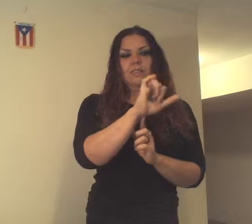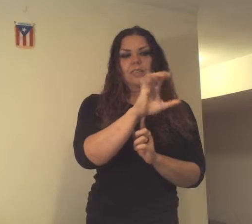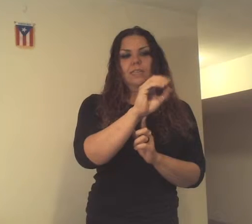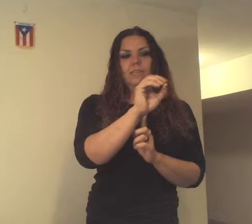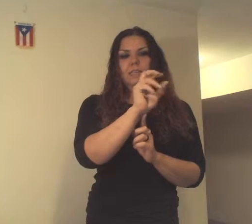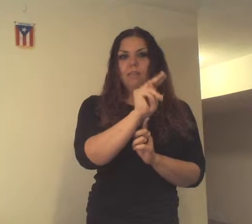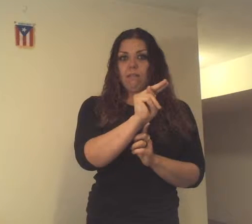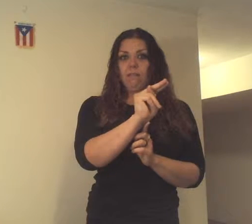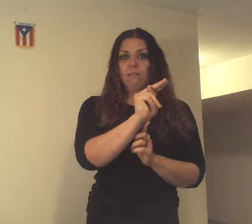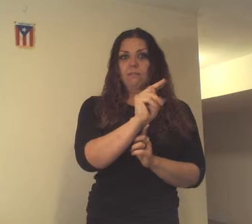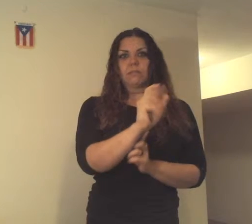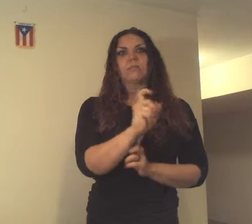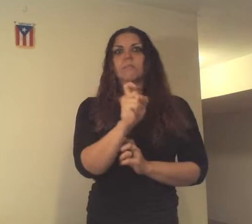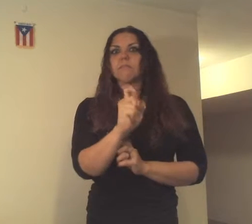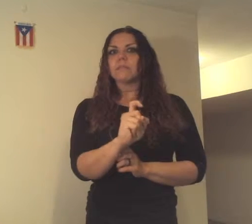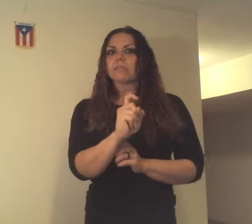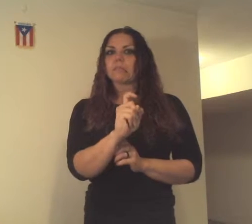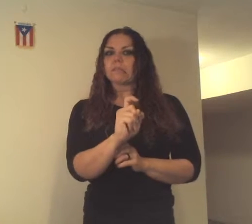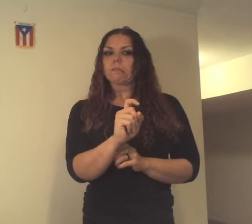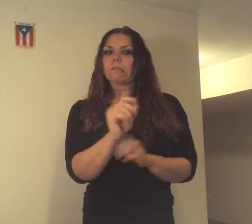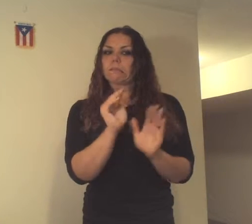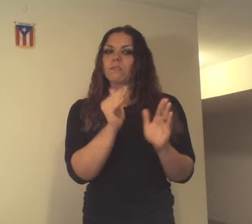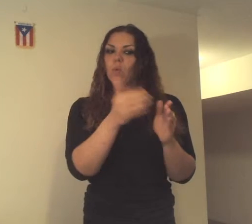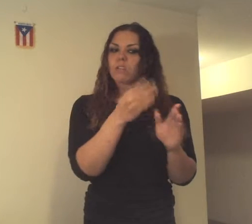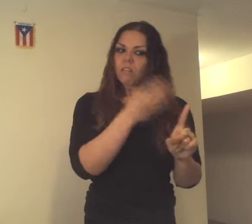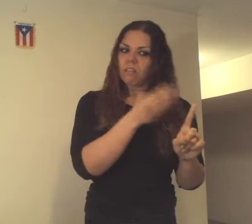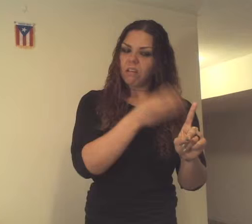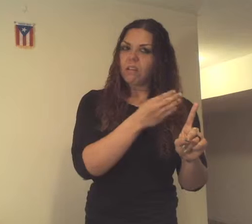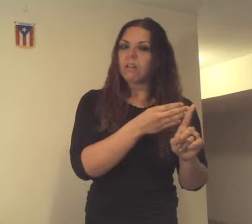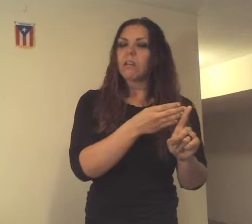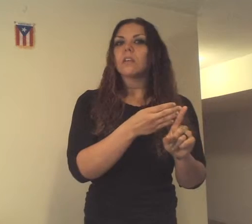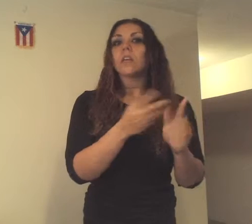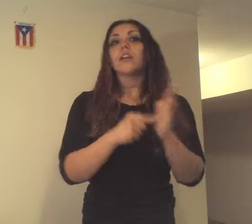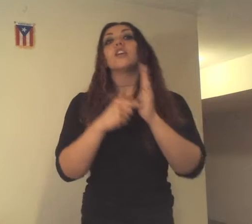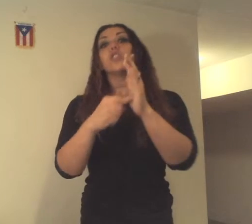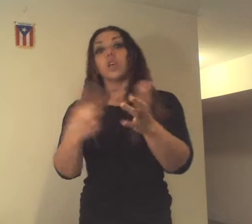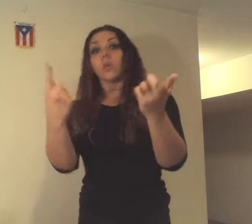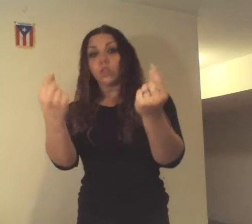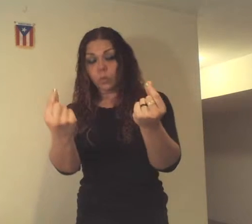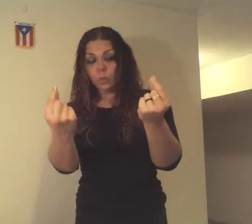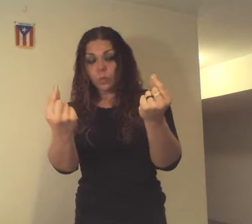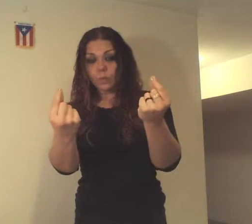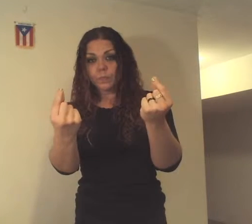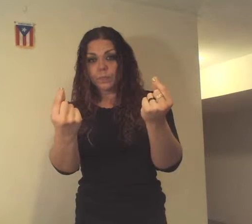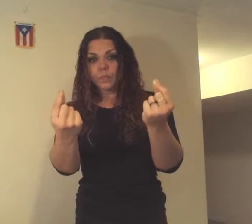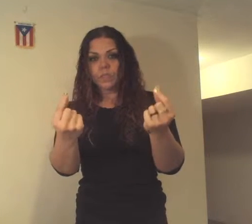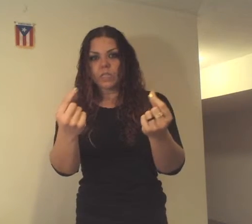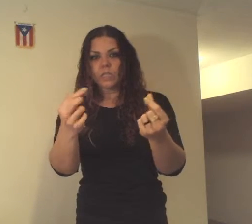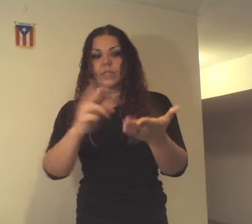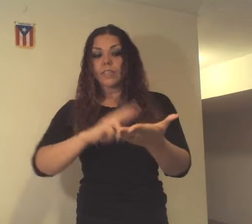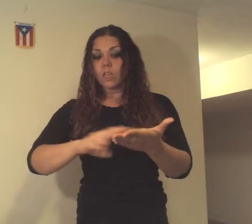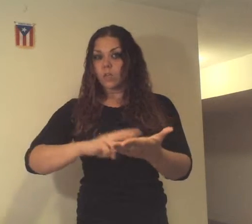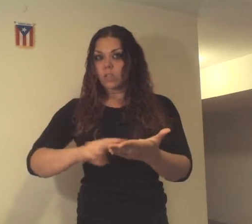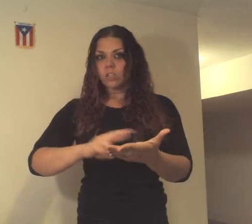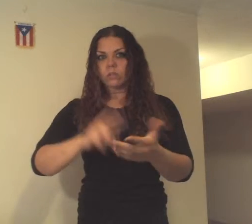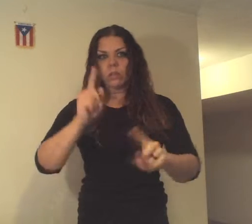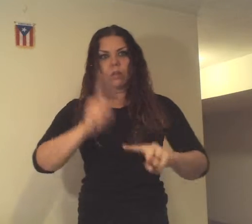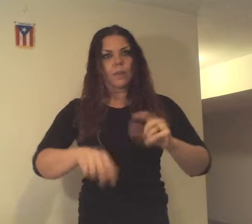work at it. So let me show you what we're doing. This is research. You can't buy it. We're working with the folks at IBM